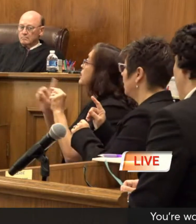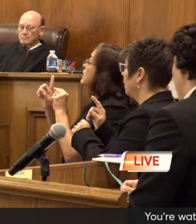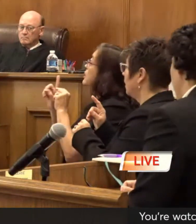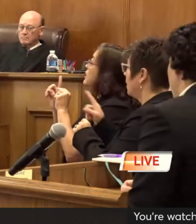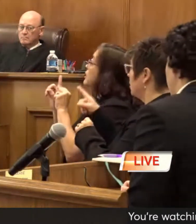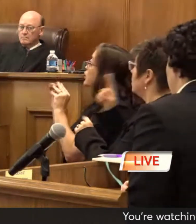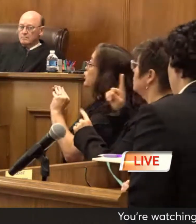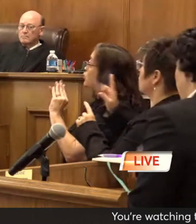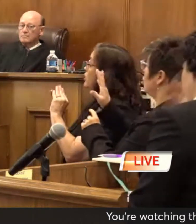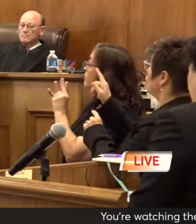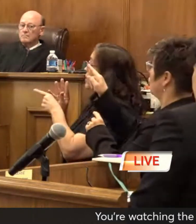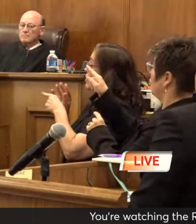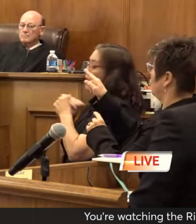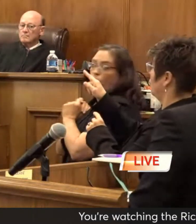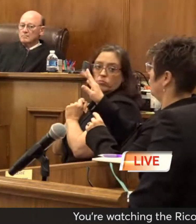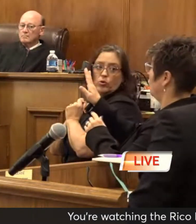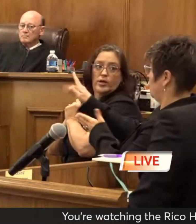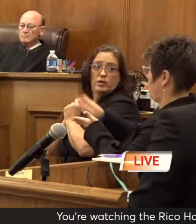clarification.